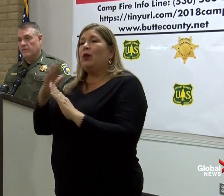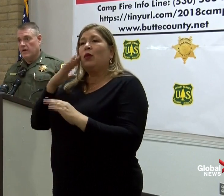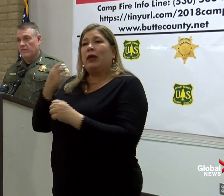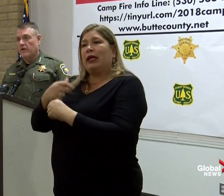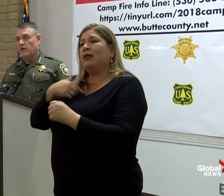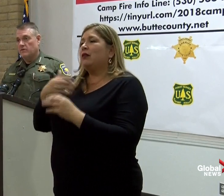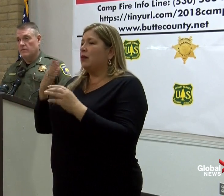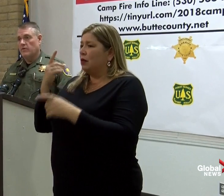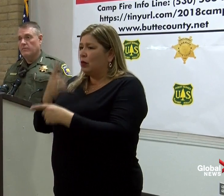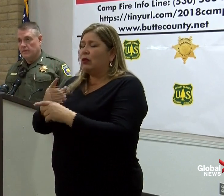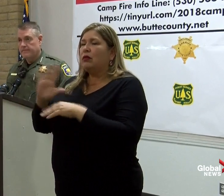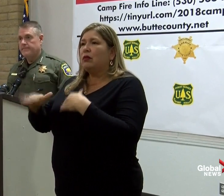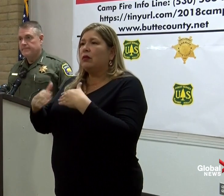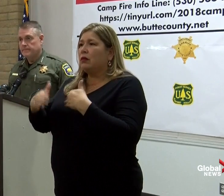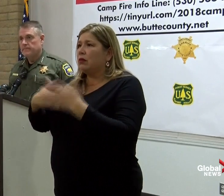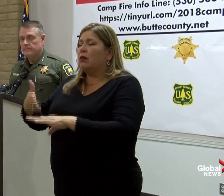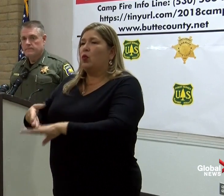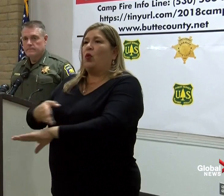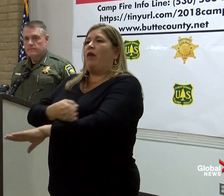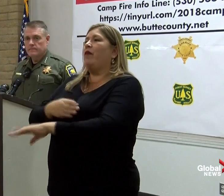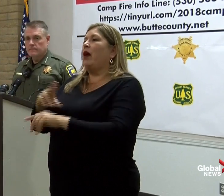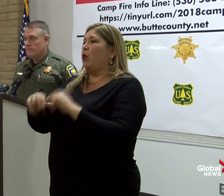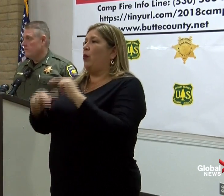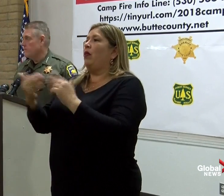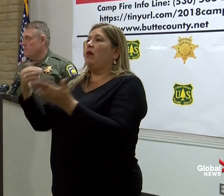onto the path of recovery and ultimately rebuild.